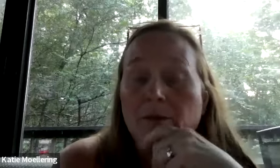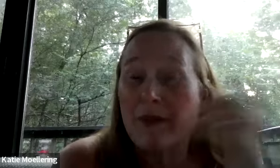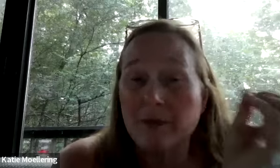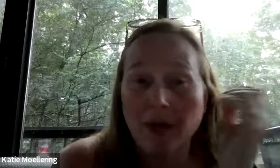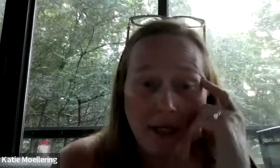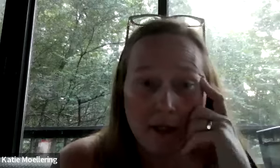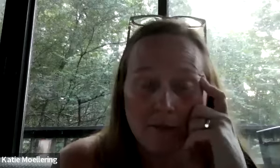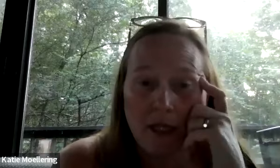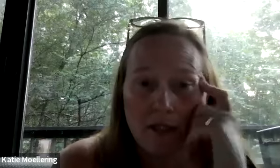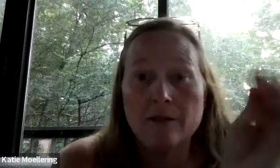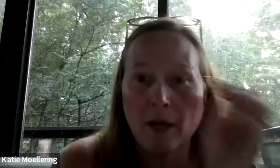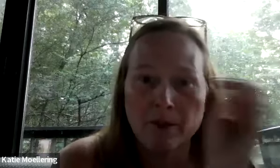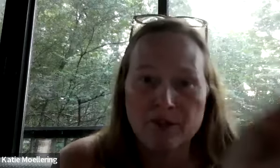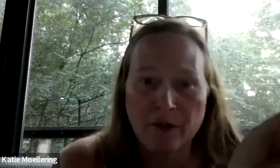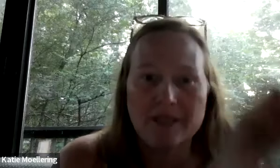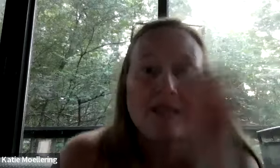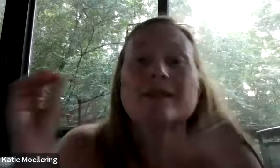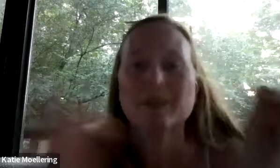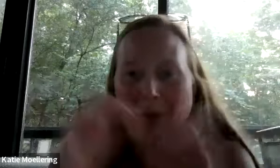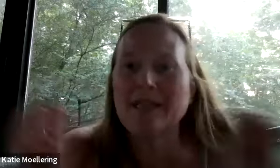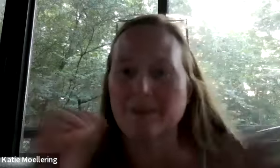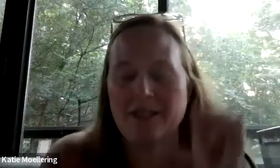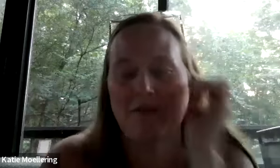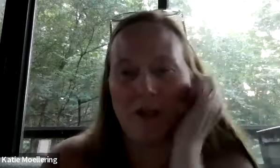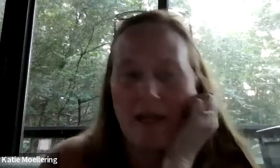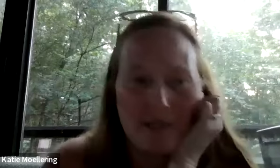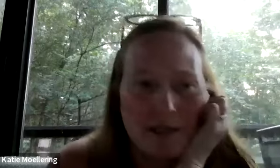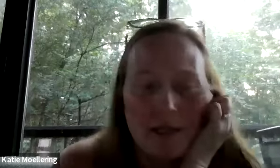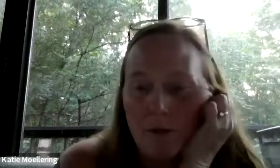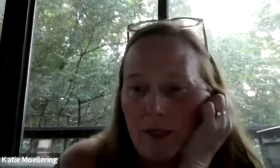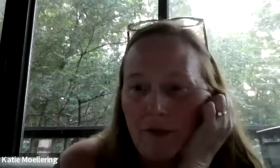maybe combining some things, numbers, family, combining some of the different classes that we've